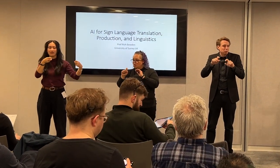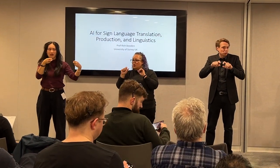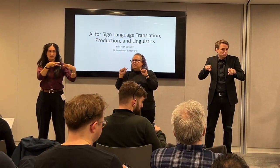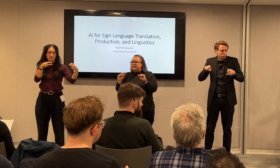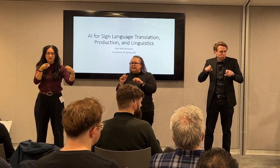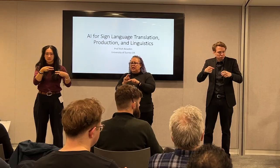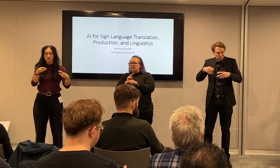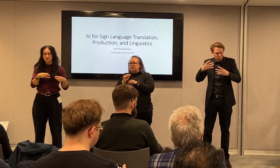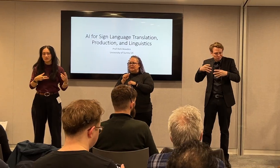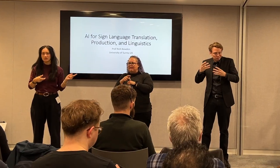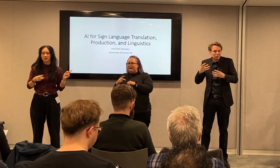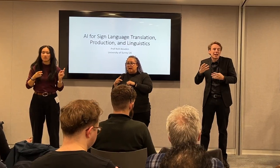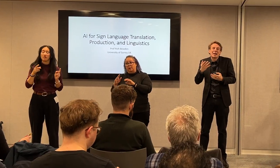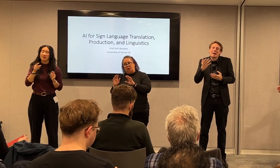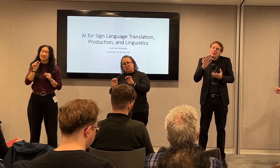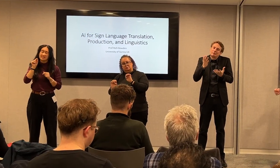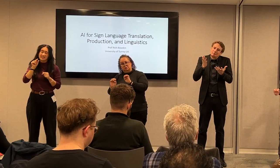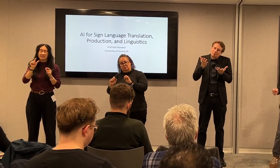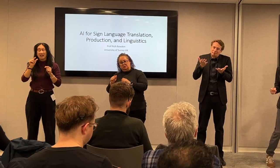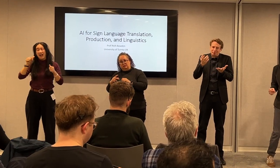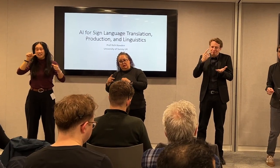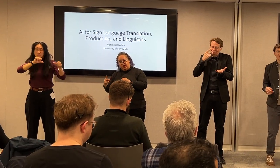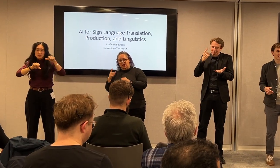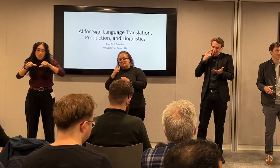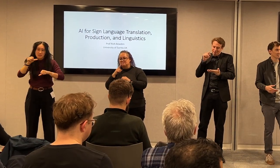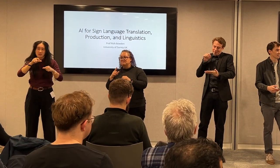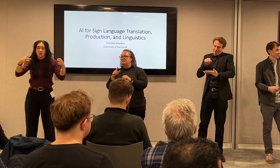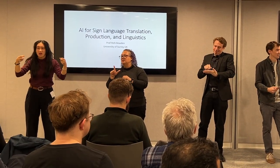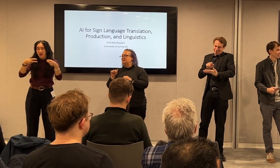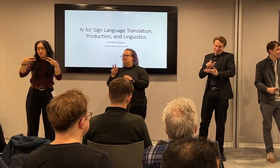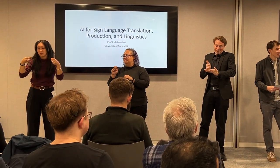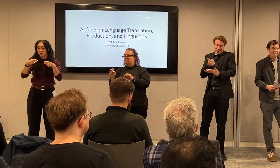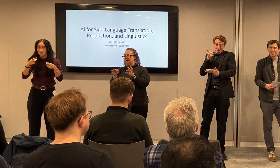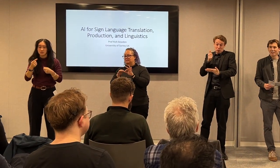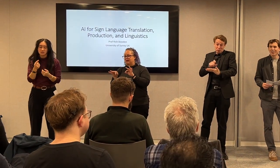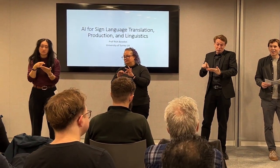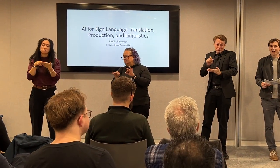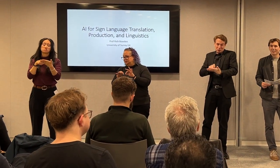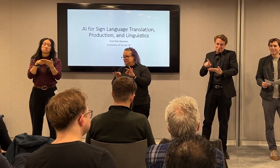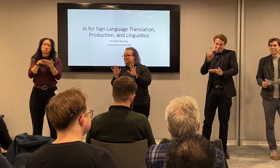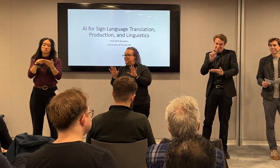bit experimental, so feedback on that would also be appreciated.